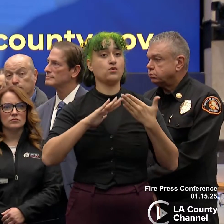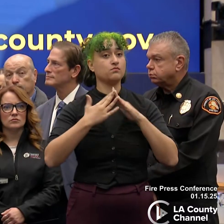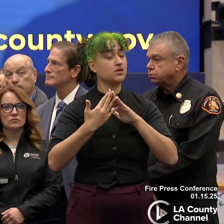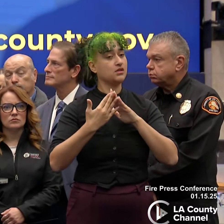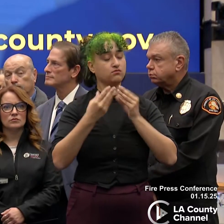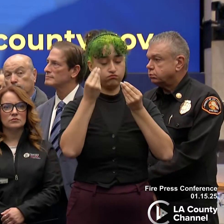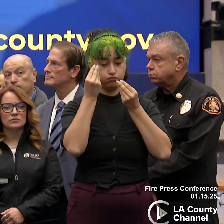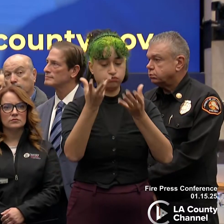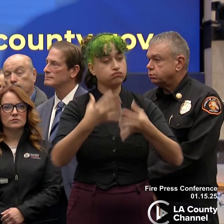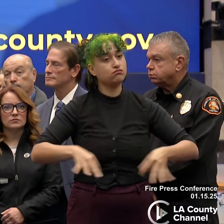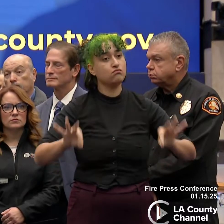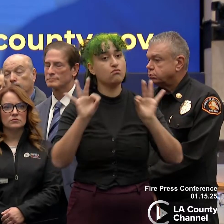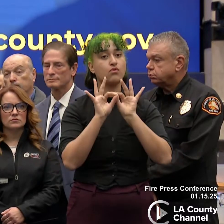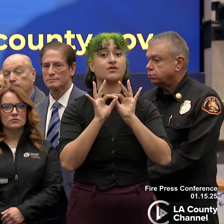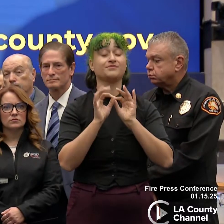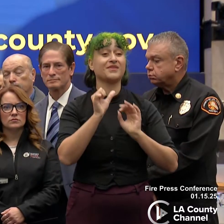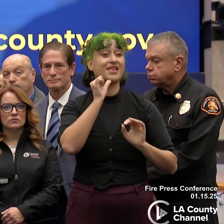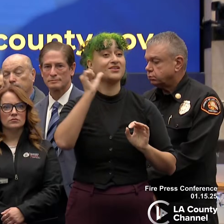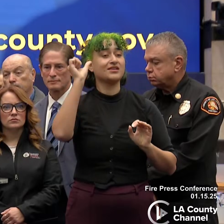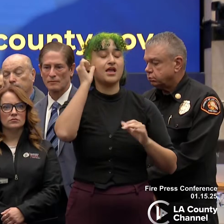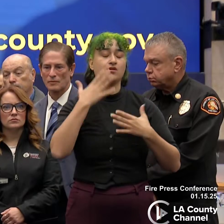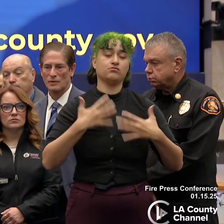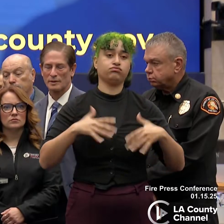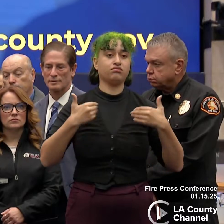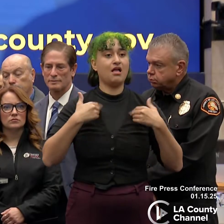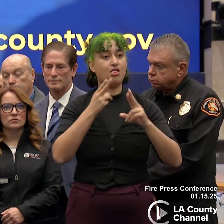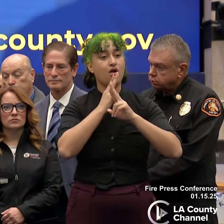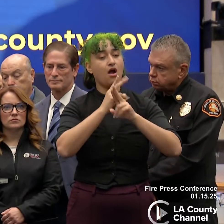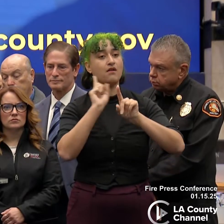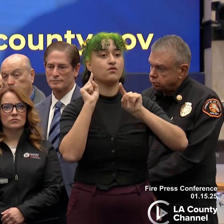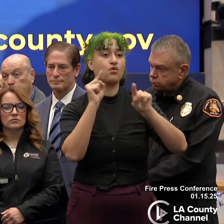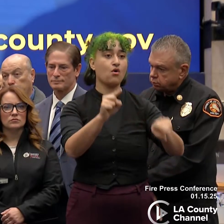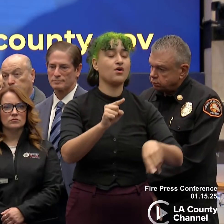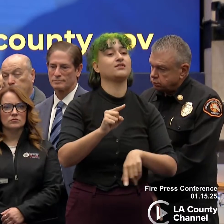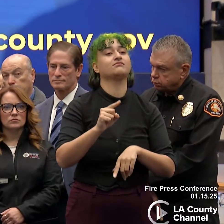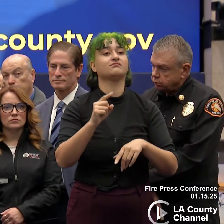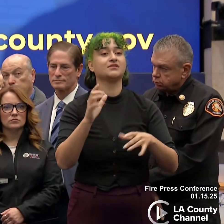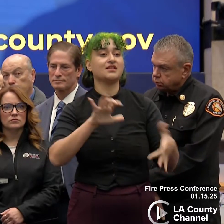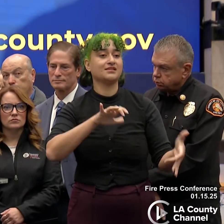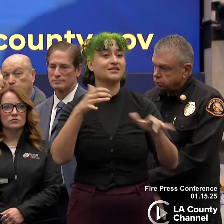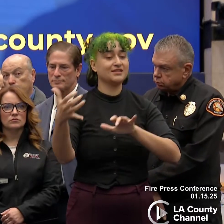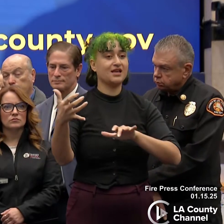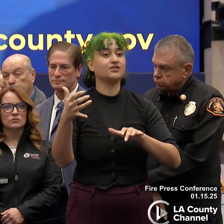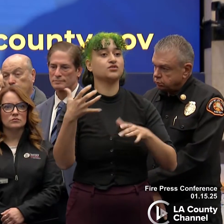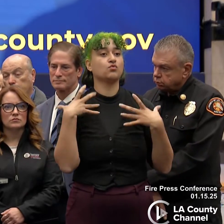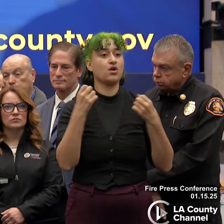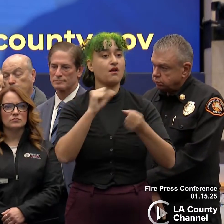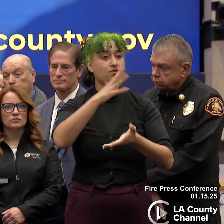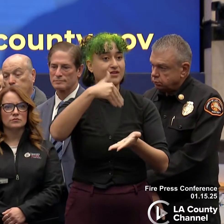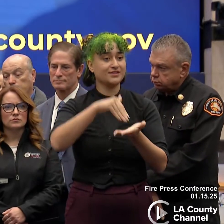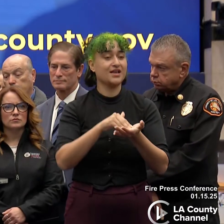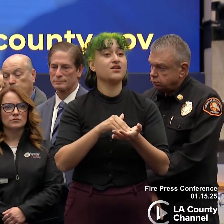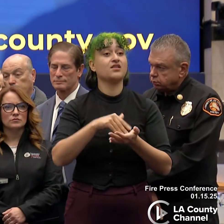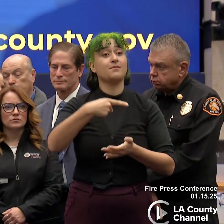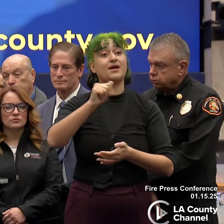community. Yesterday, I had the honor of going to the Disaster Recovery Center at the Pasadena City College Community Education Center